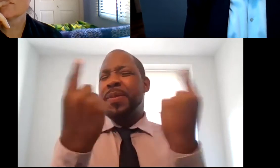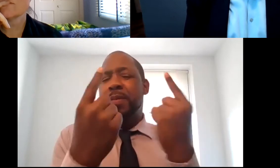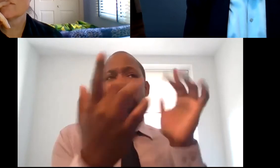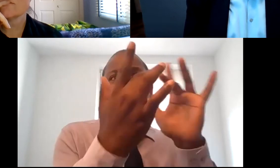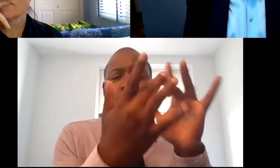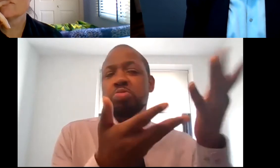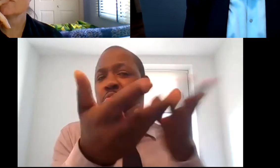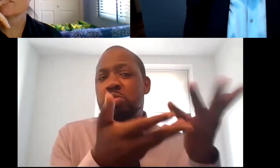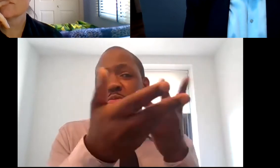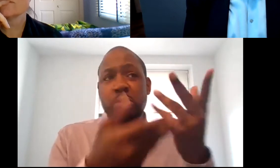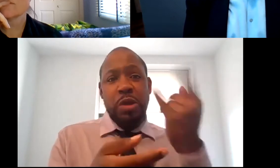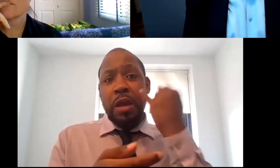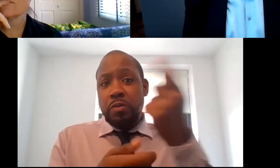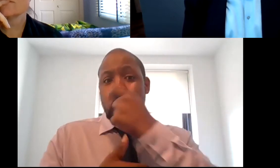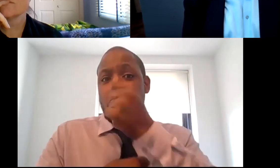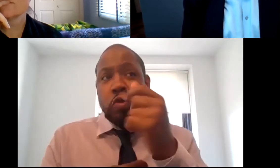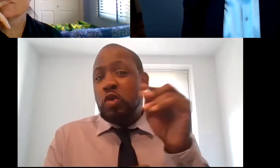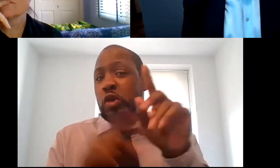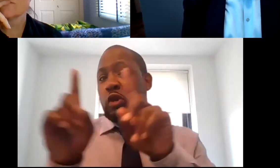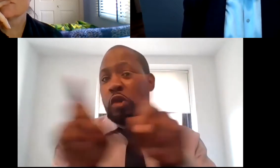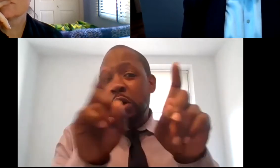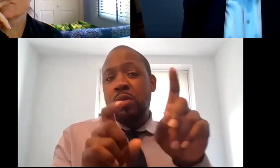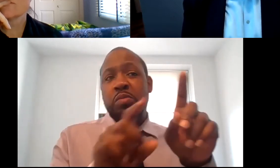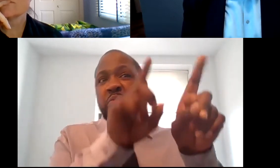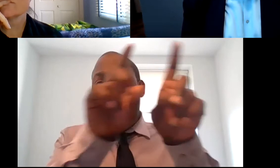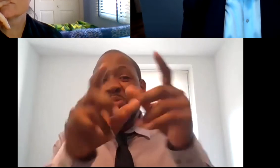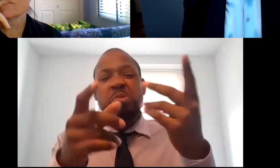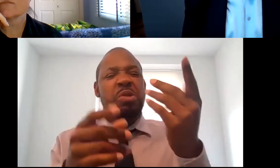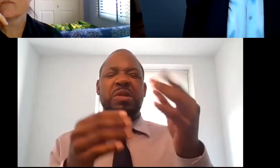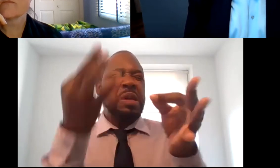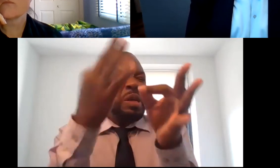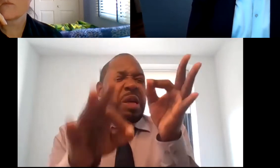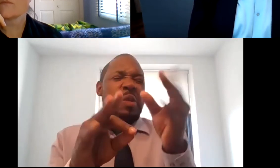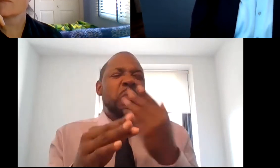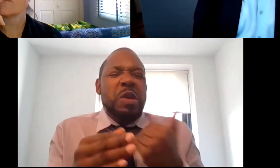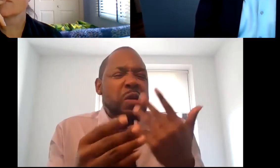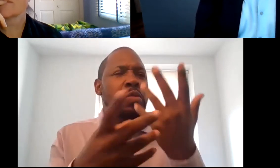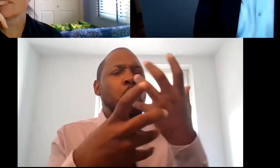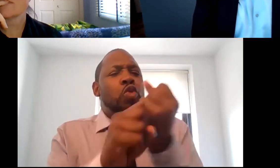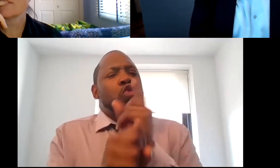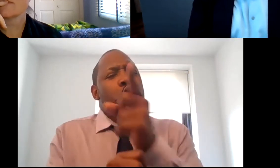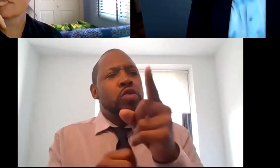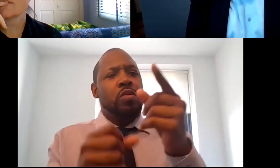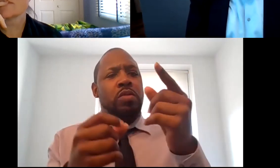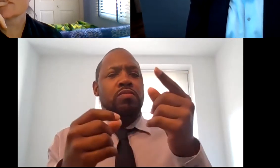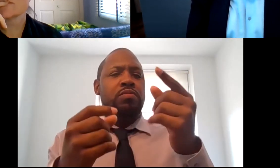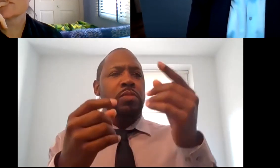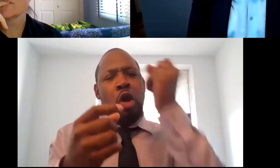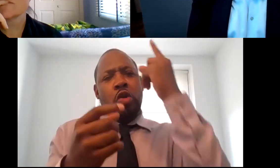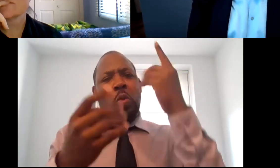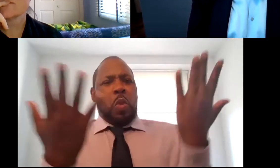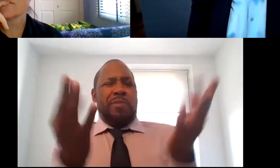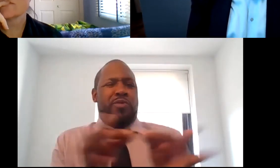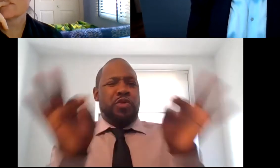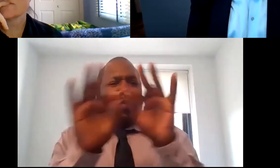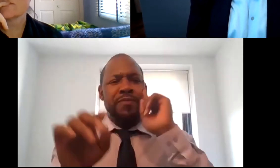cold call or something like that. Or maybe we can even do phone calls and just do a survey and, you know, do something short and